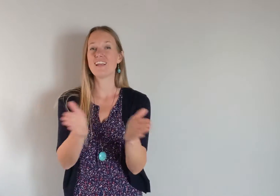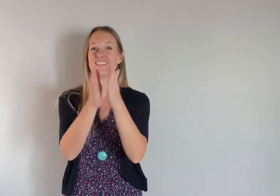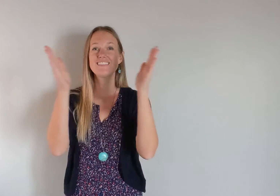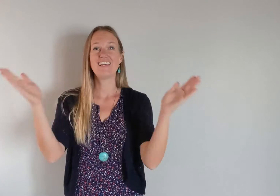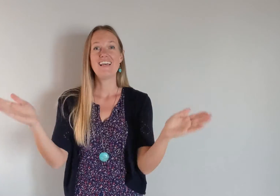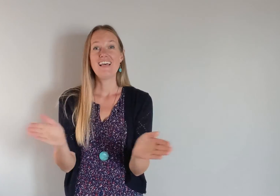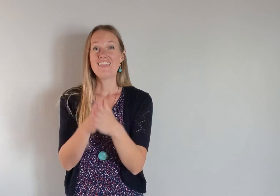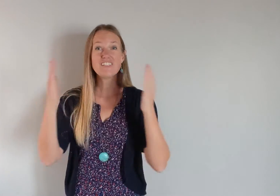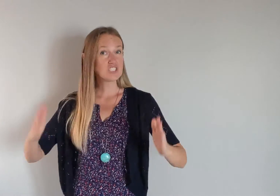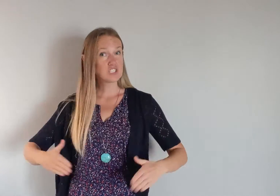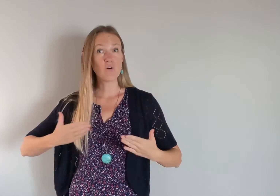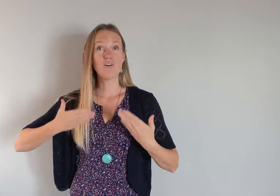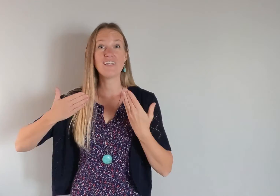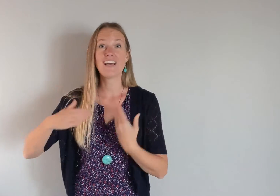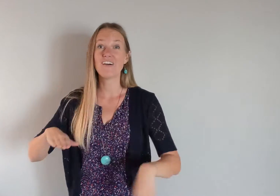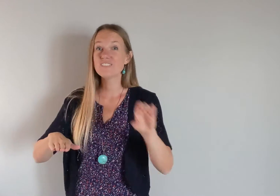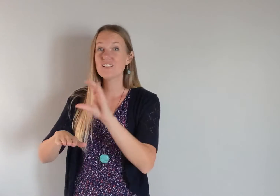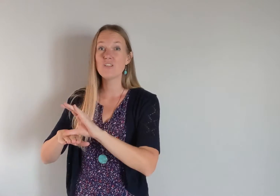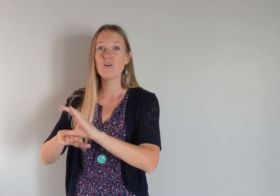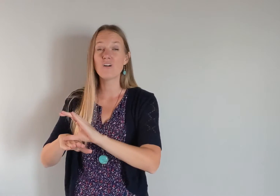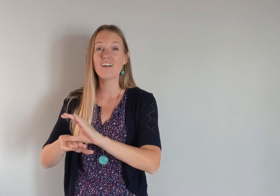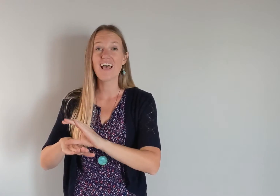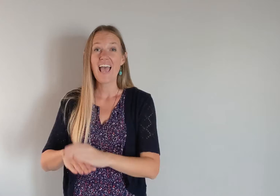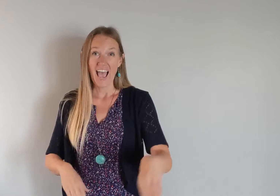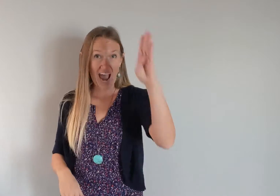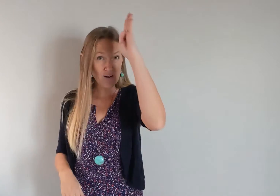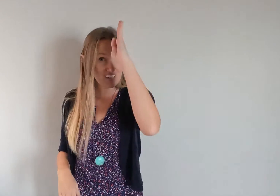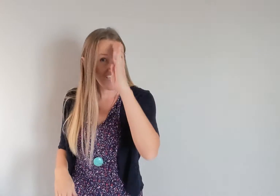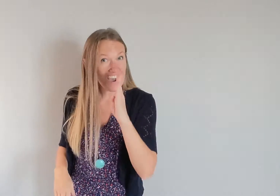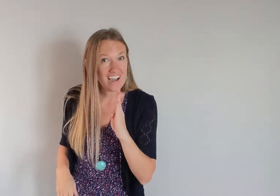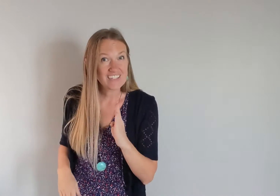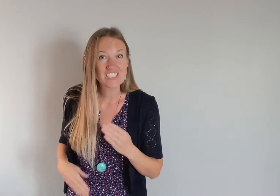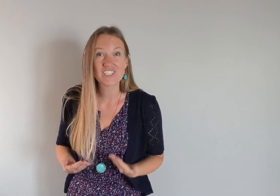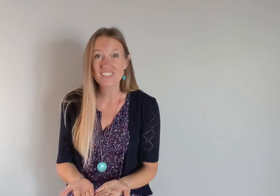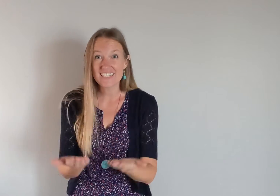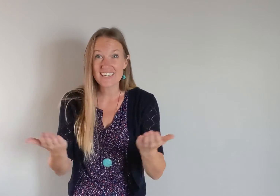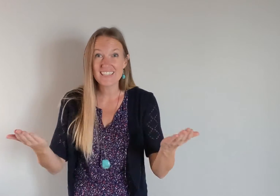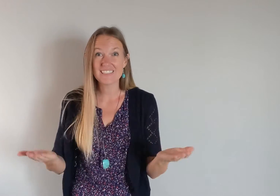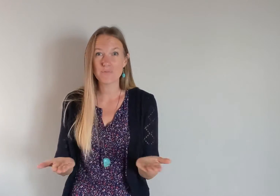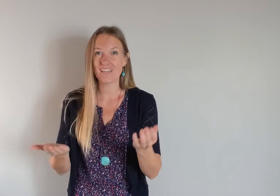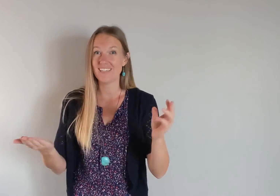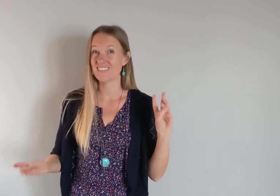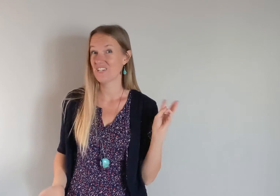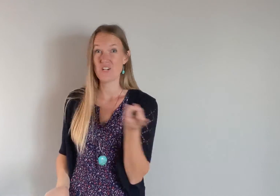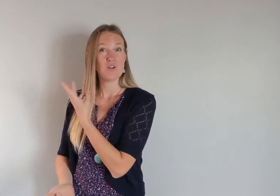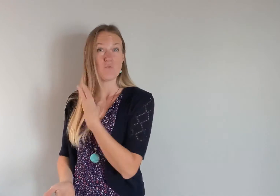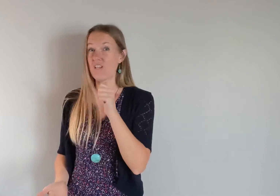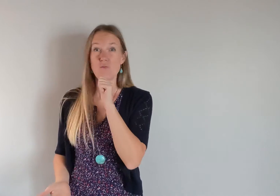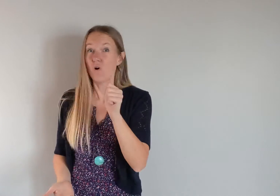praise. There's joy in the house of the Lord. Our God is surely in this place. We won't